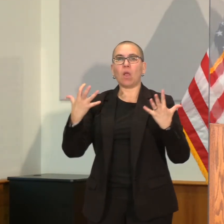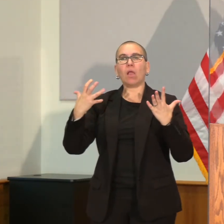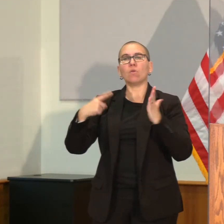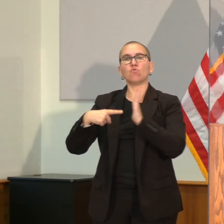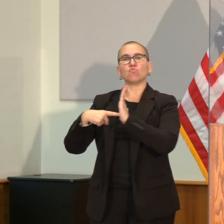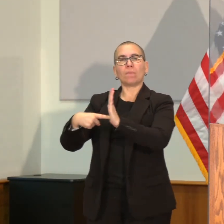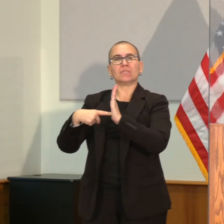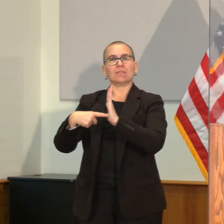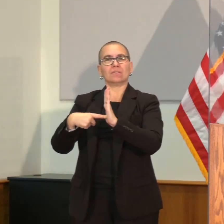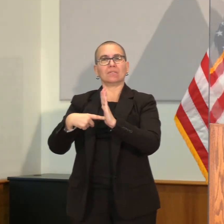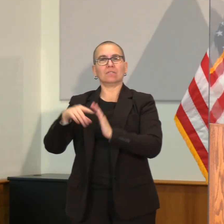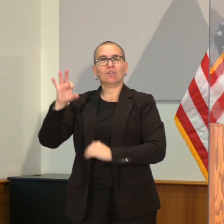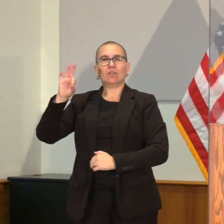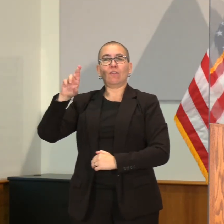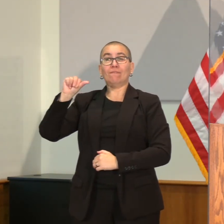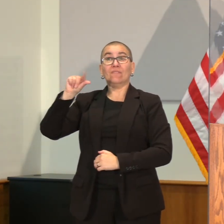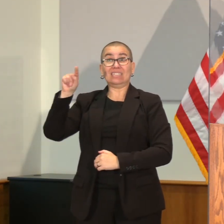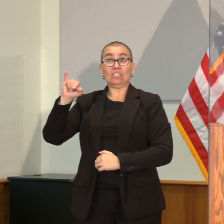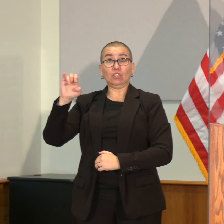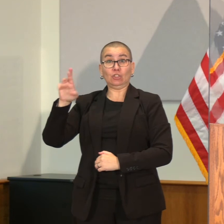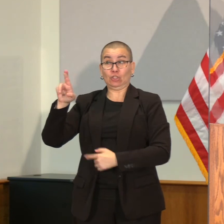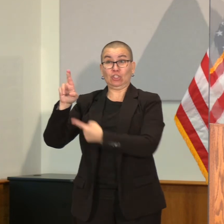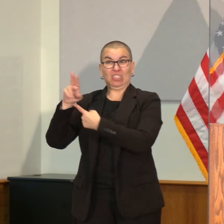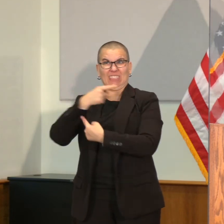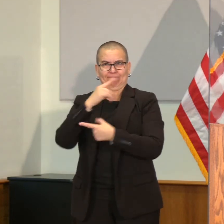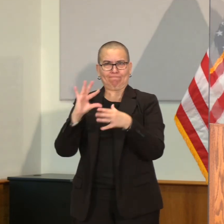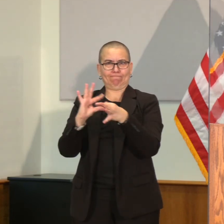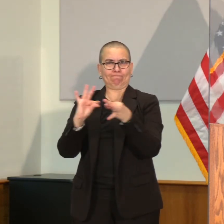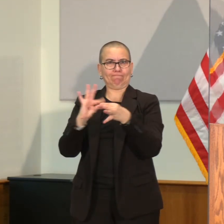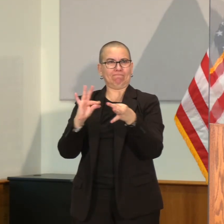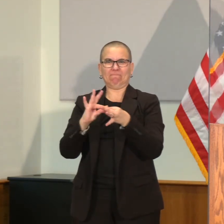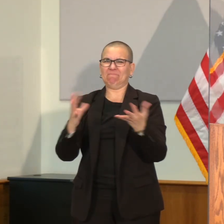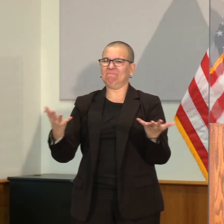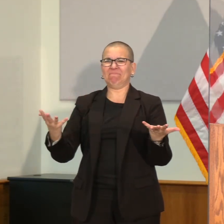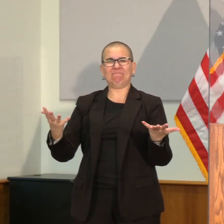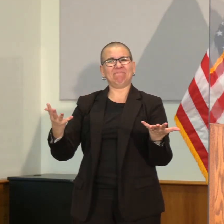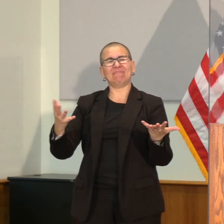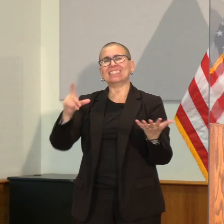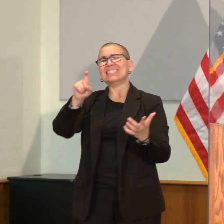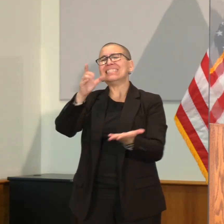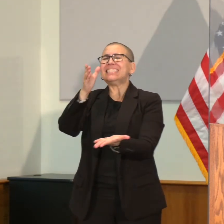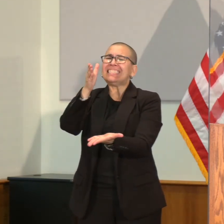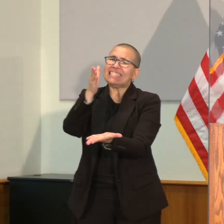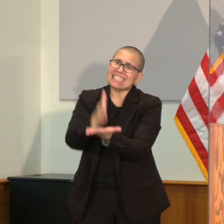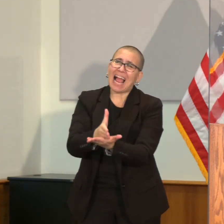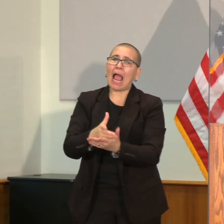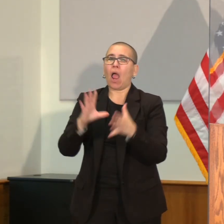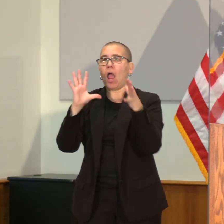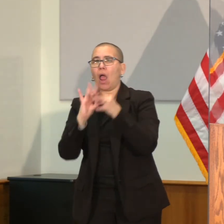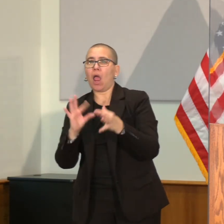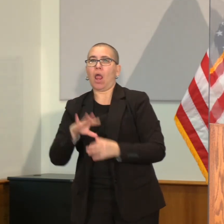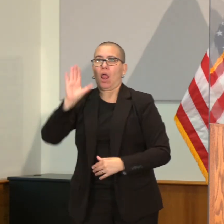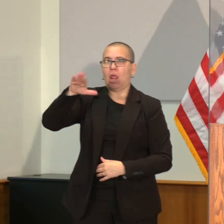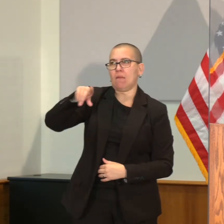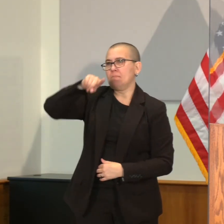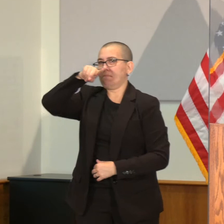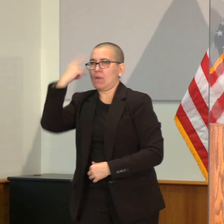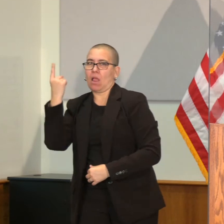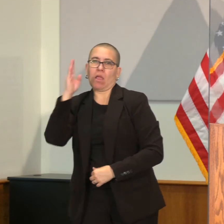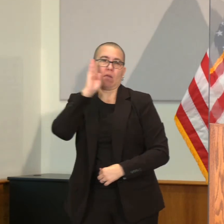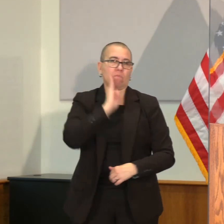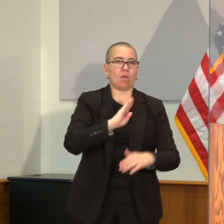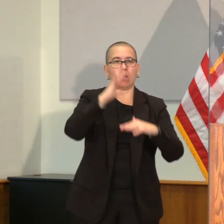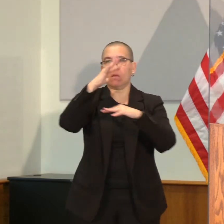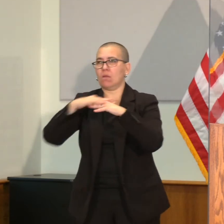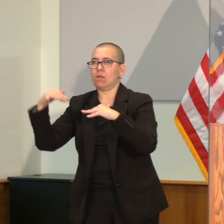politicizing Black, brown, and indigenous bodies. We need to try and find a way to bring us together and listen to where folks are